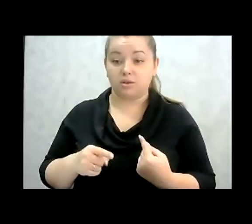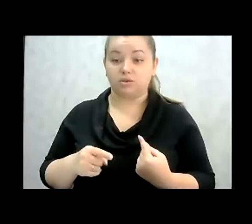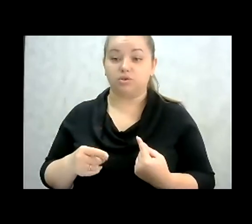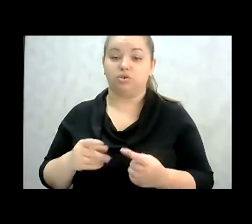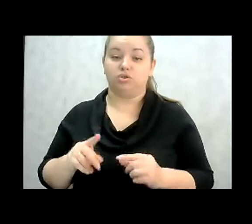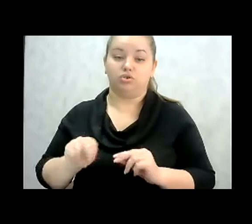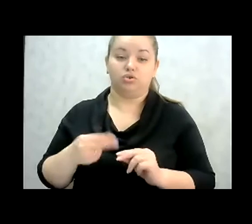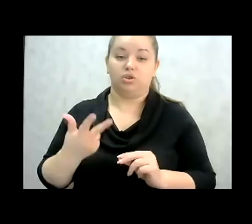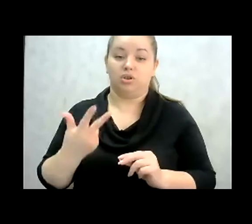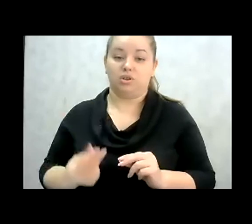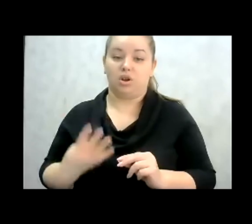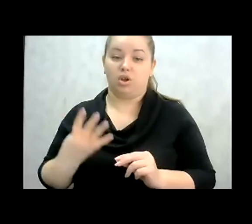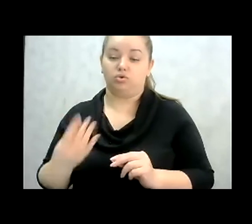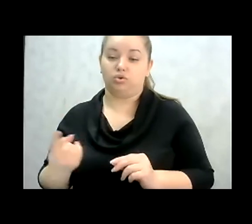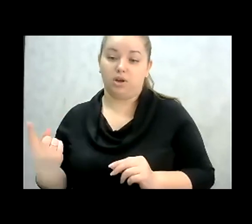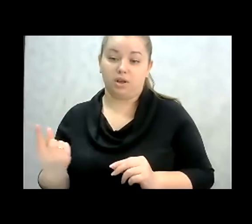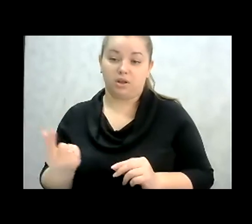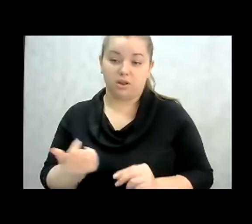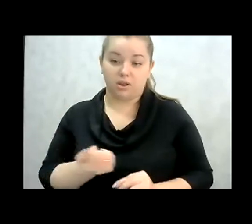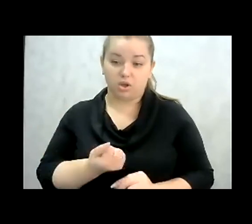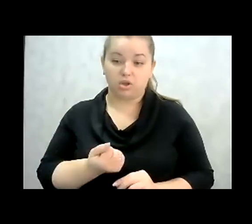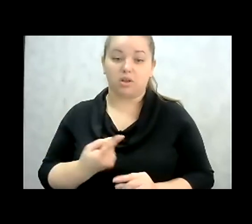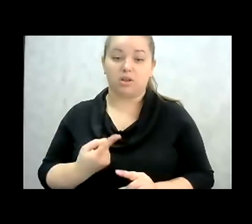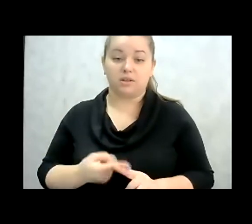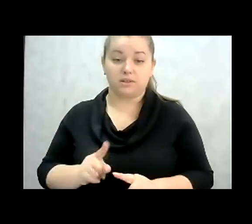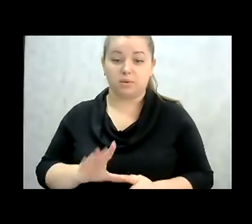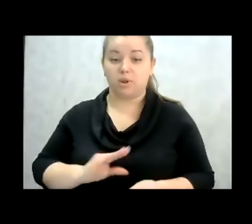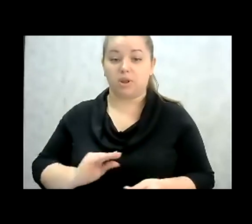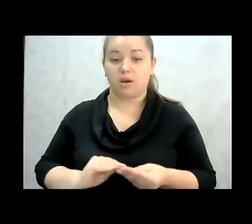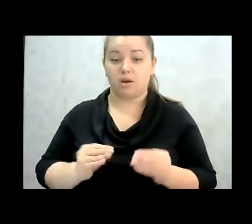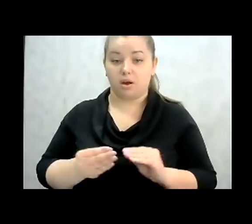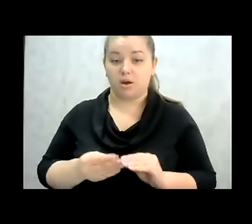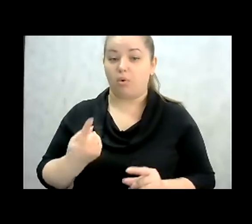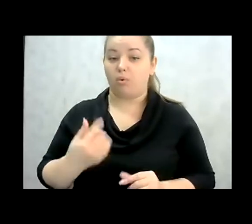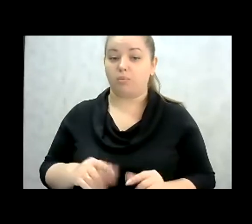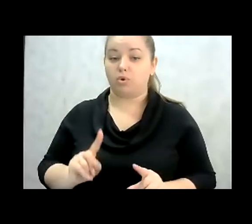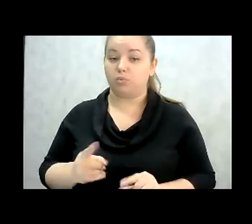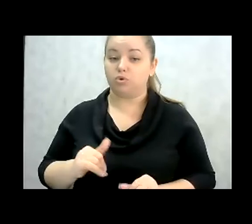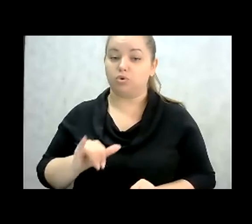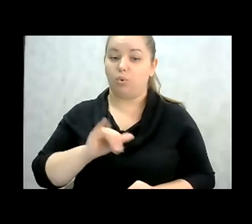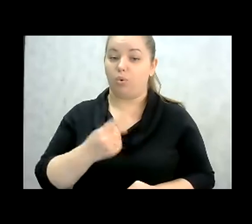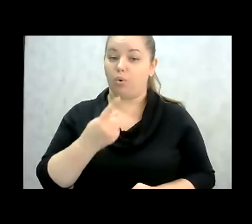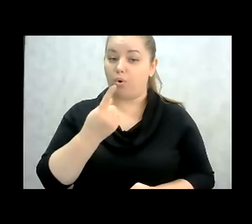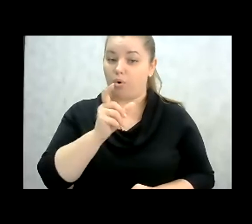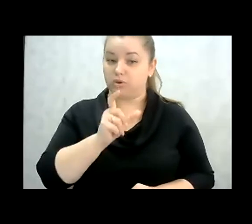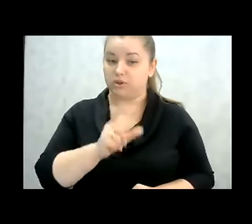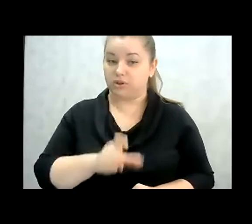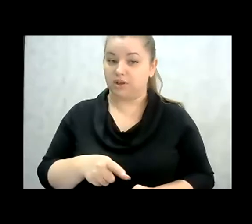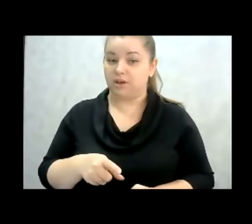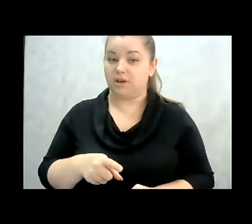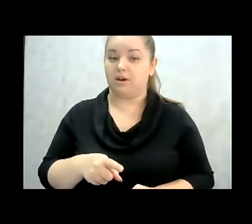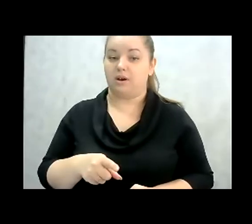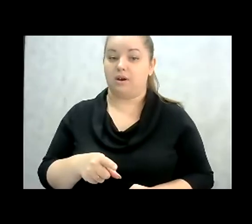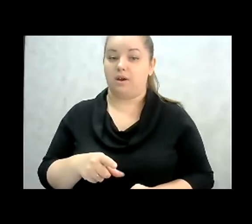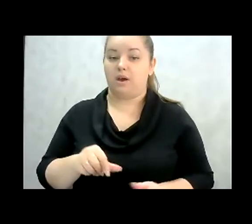round was announced in some cases 2 weeks later, and in other cases 4 weeks